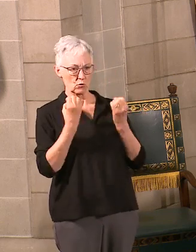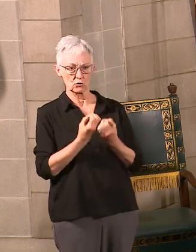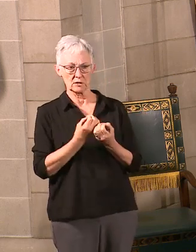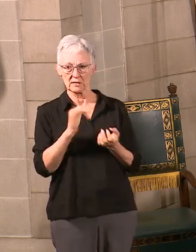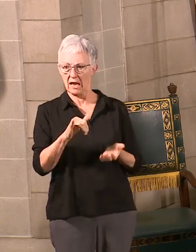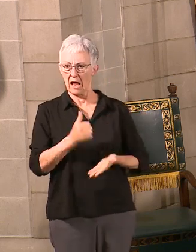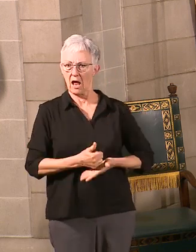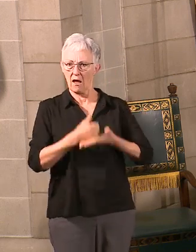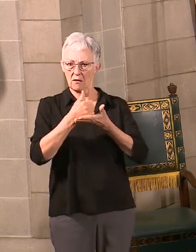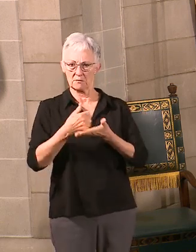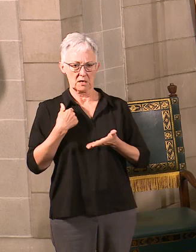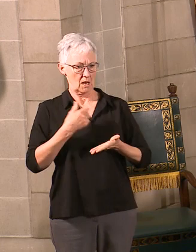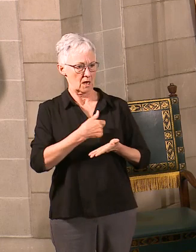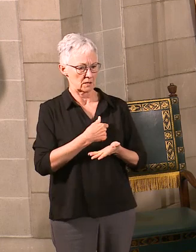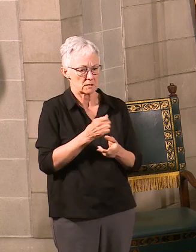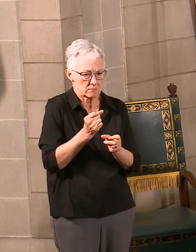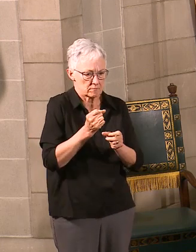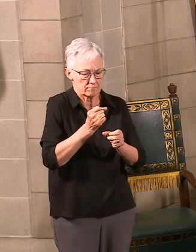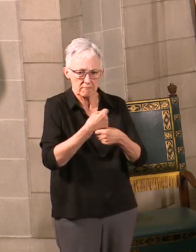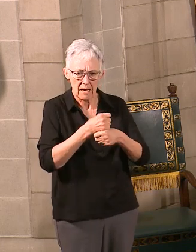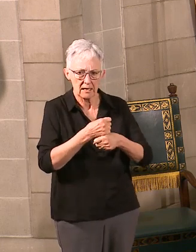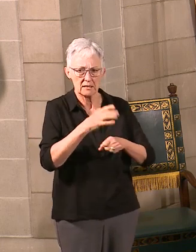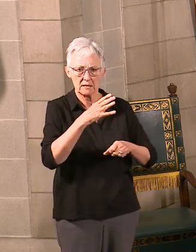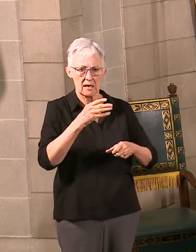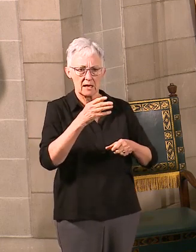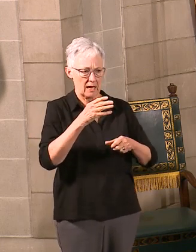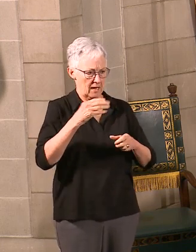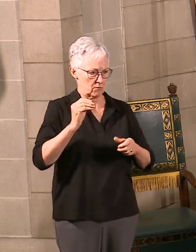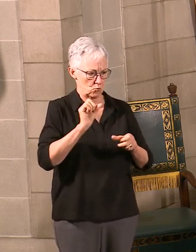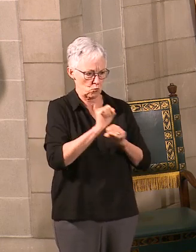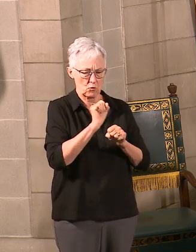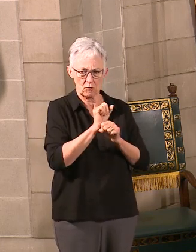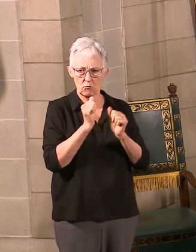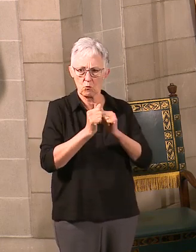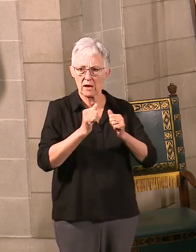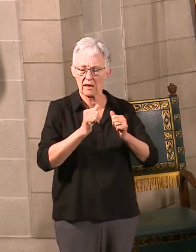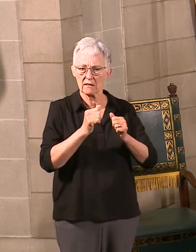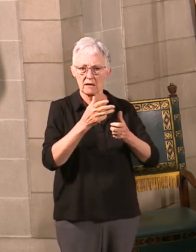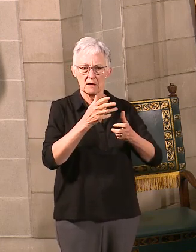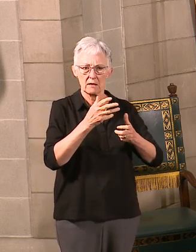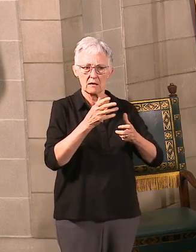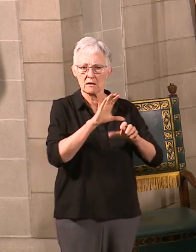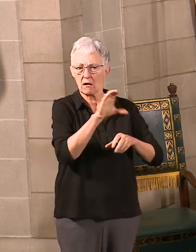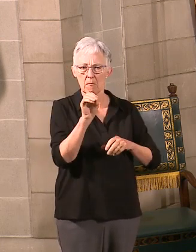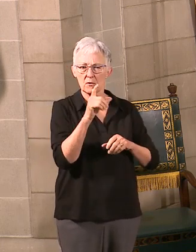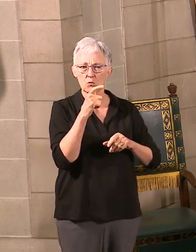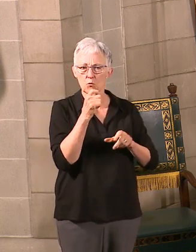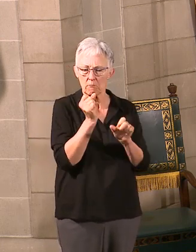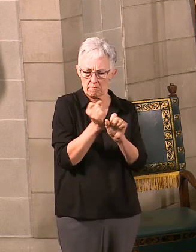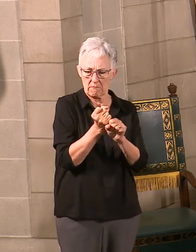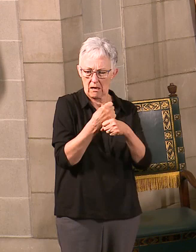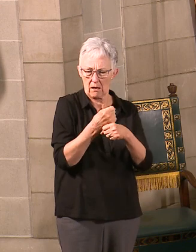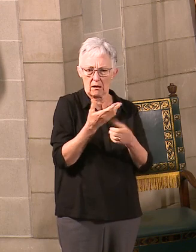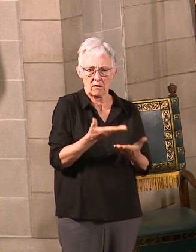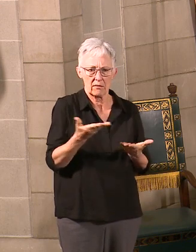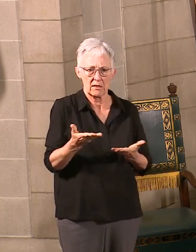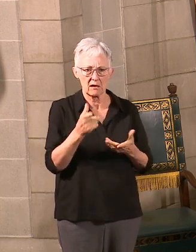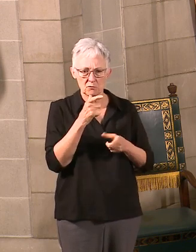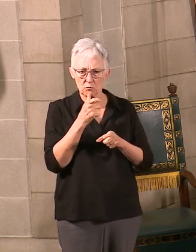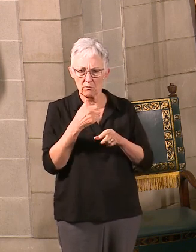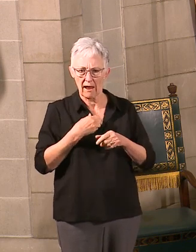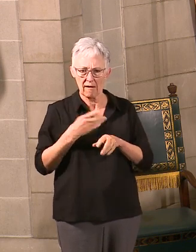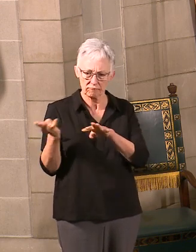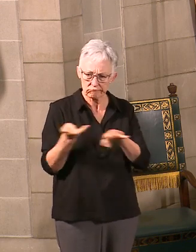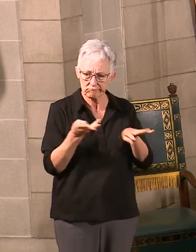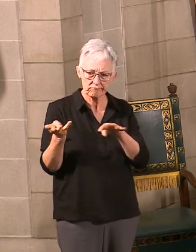partnership, something that I know the governor feels very strongly about. They can help advise for small and medium-sized businesses. And of